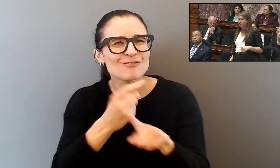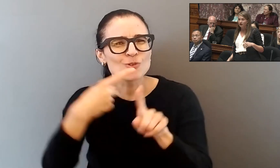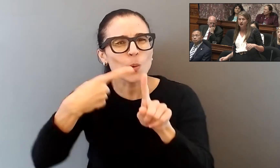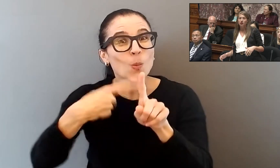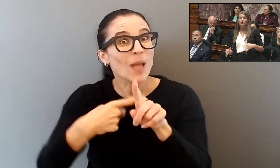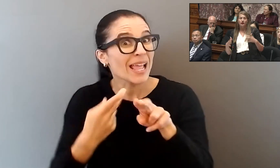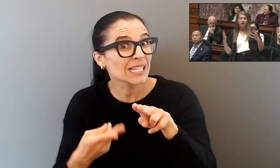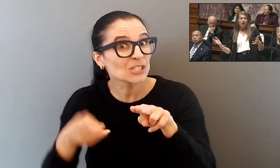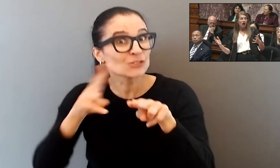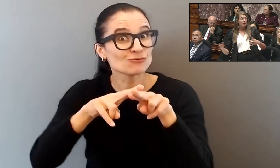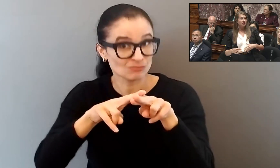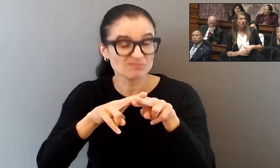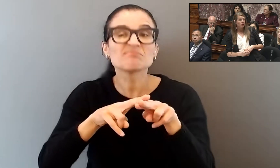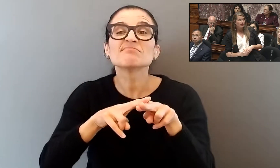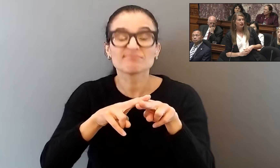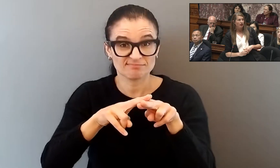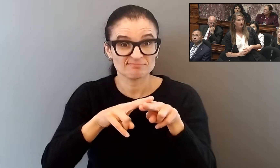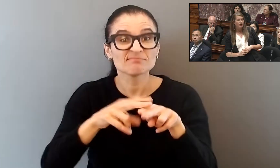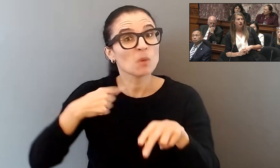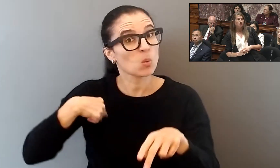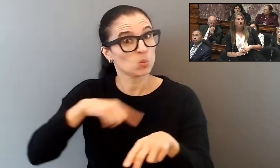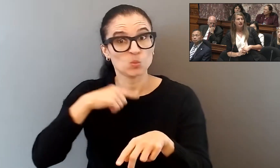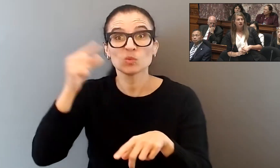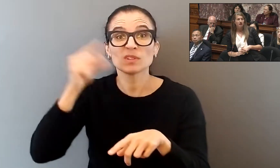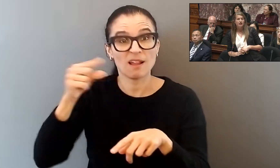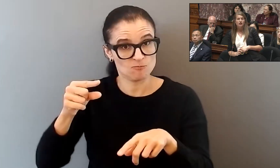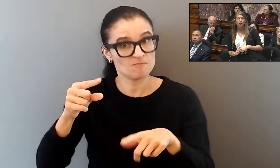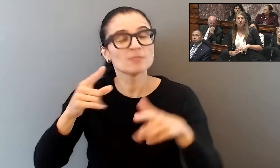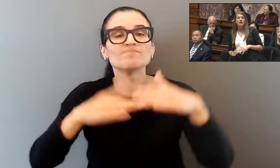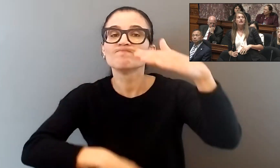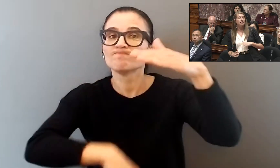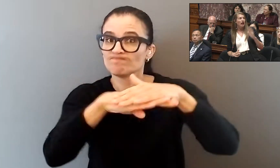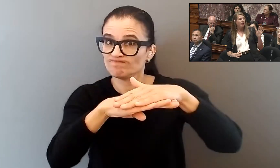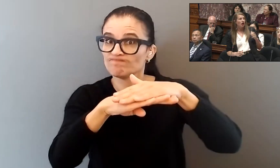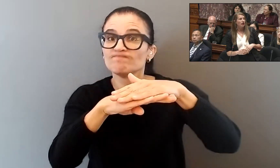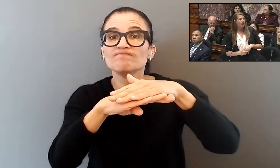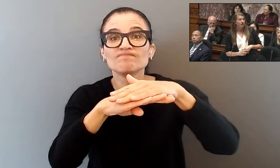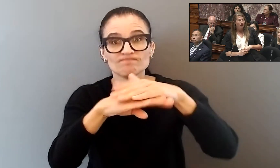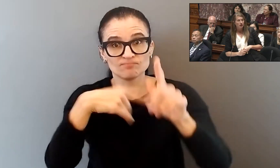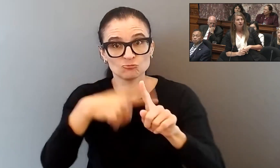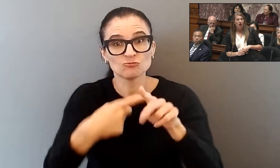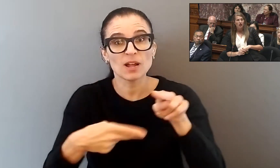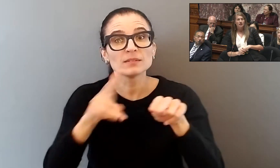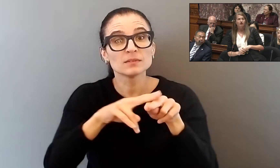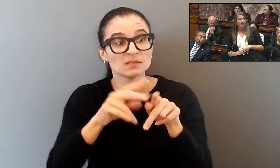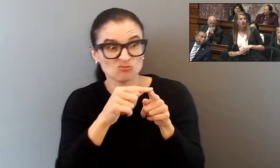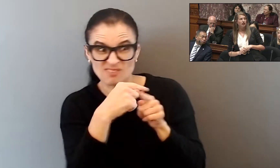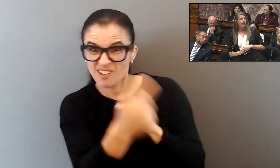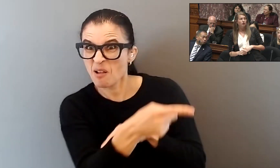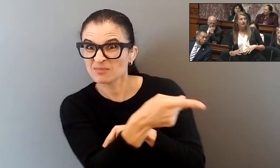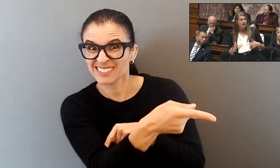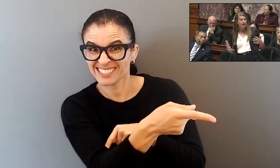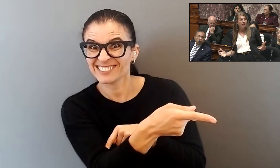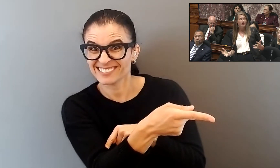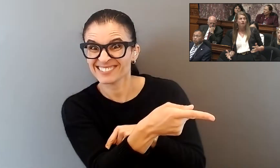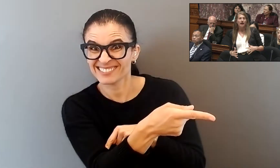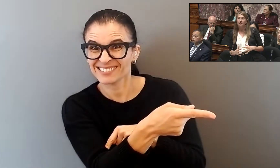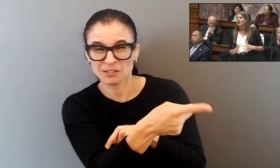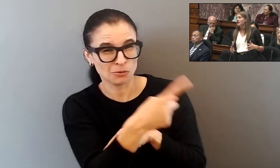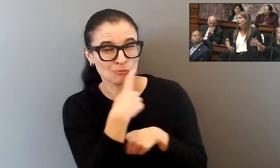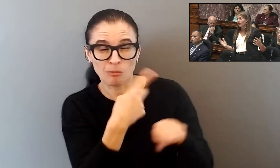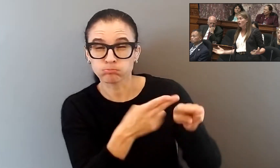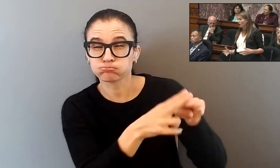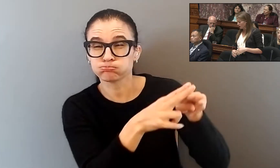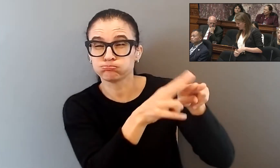at inflation. While the opposition was in government, those rent increases were skyrocketing far beyond inflation, and we've seen the